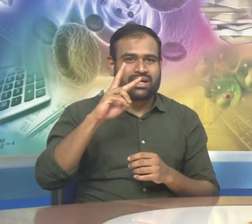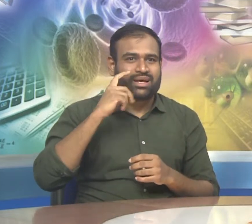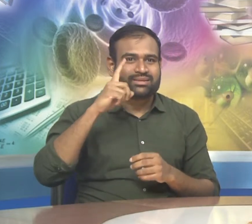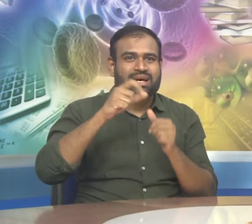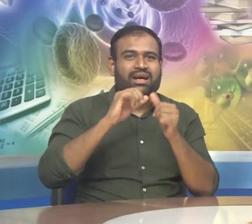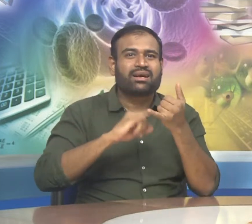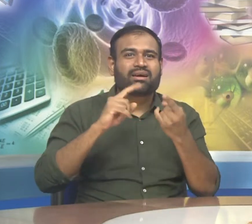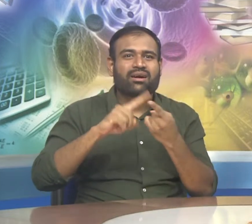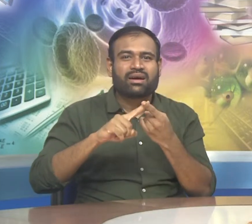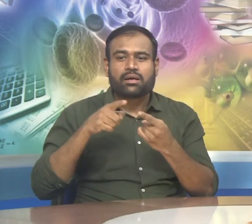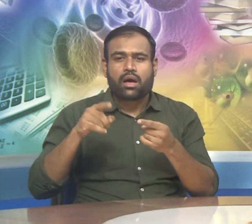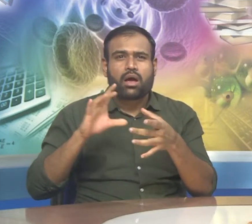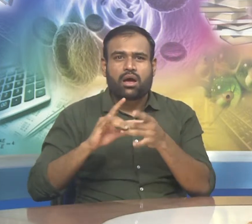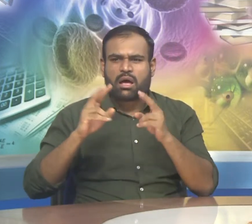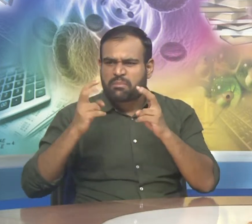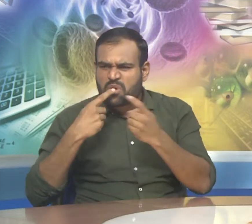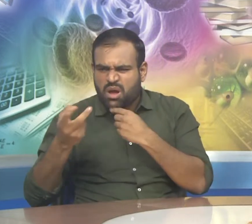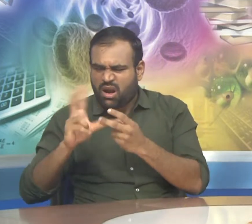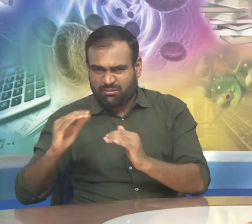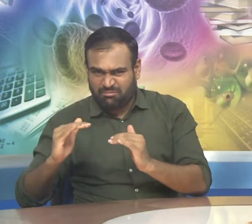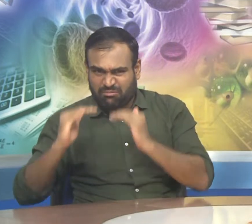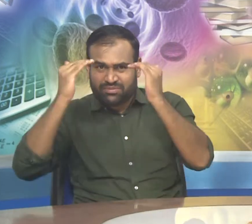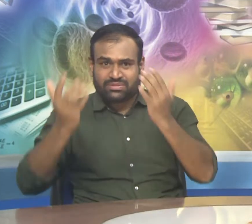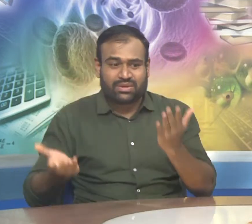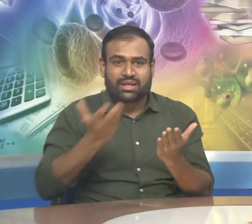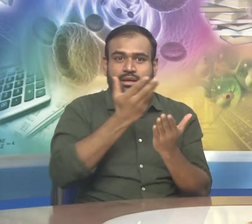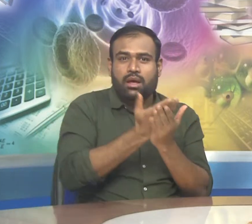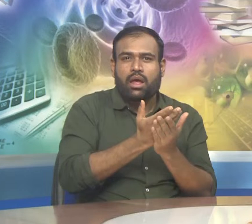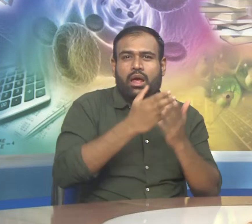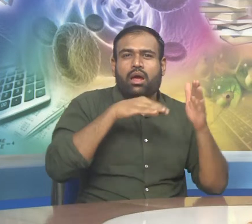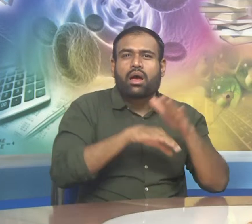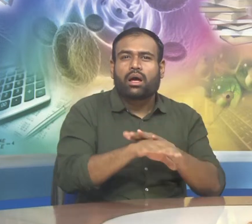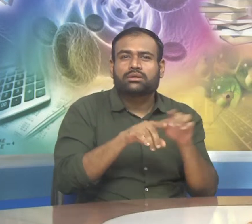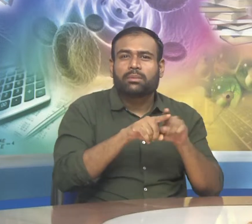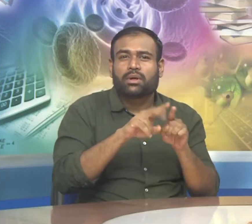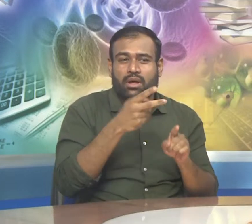In civil cases, appellated jurisdiction